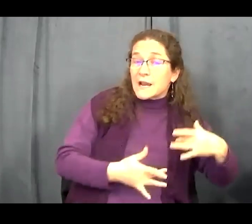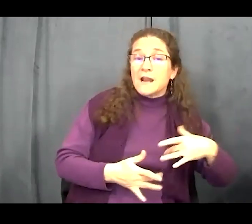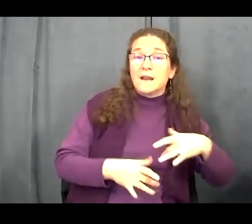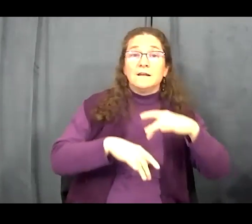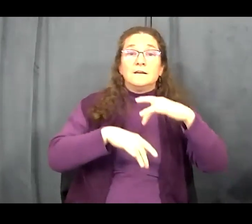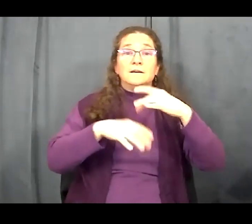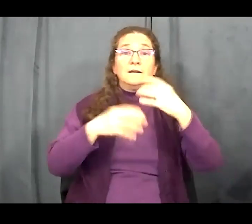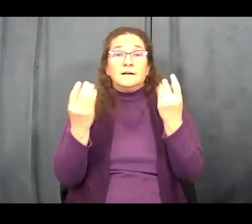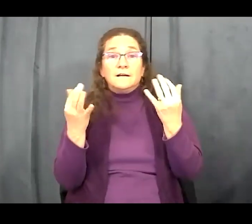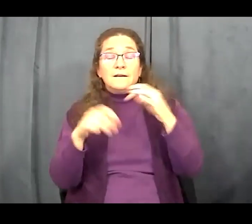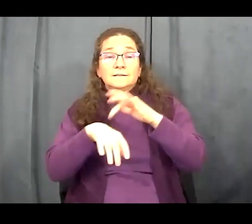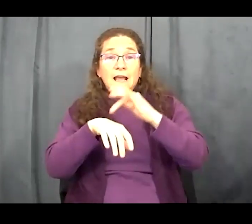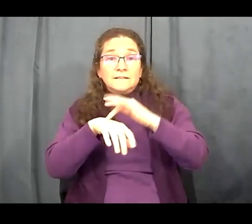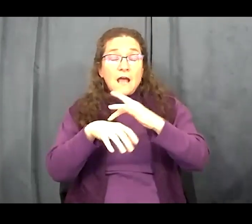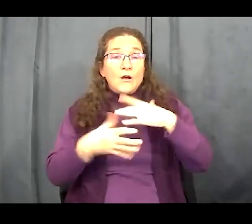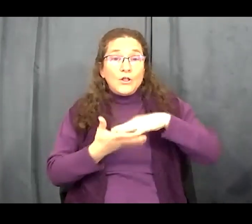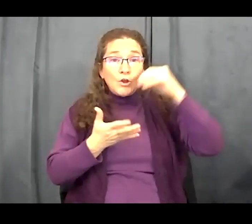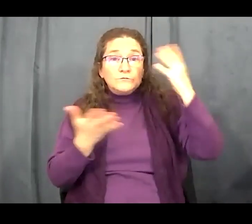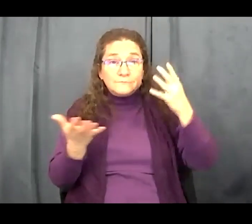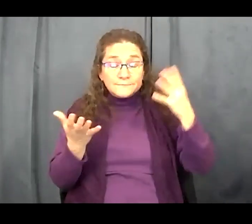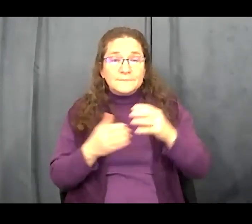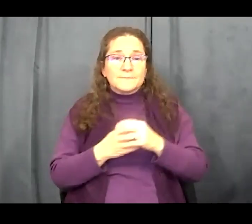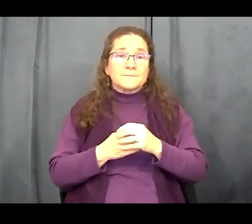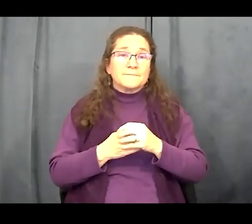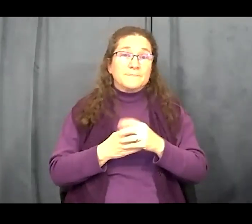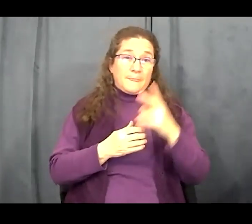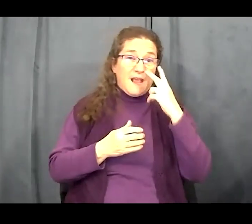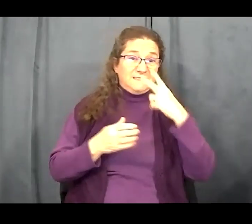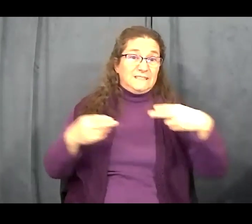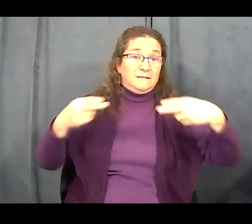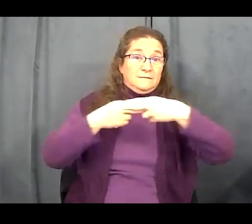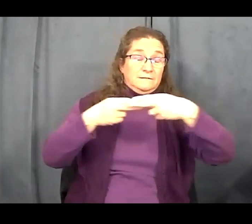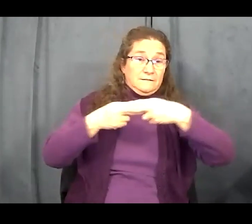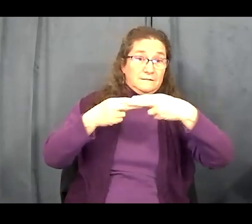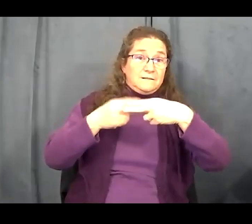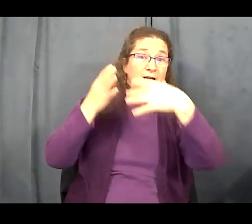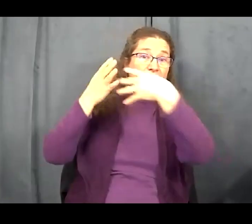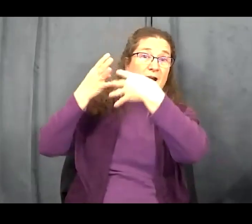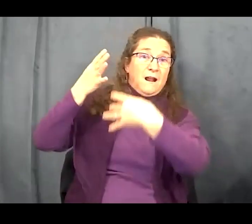additional information on this strategy. This was a quick 10-minute dump on chaining, so